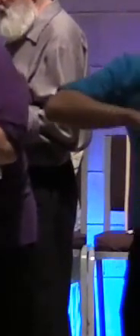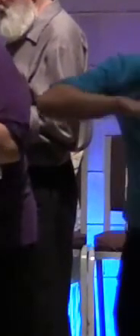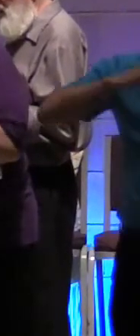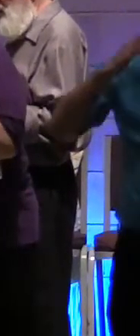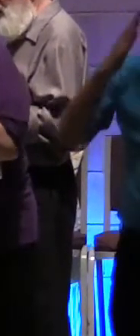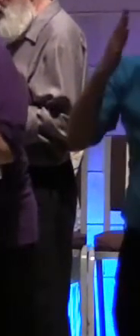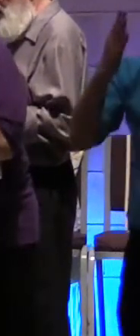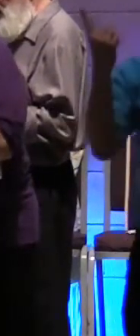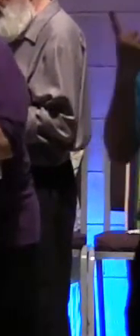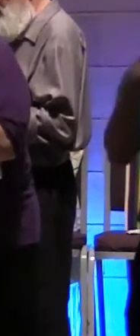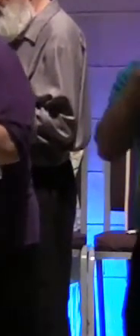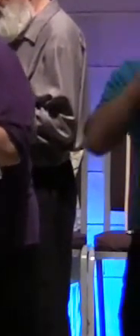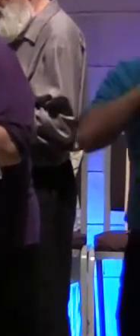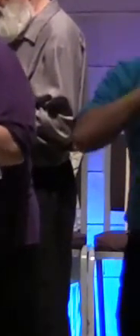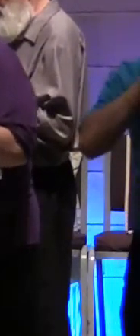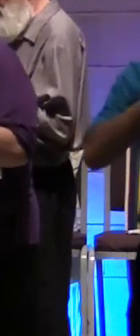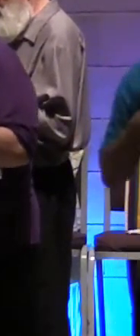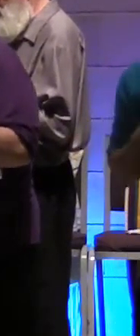no, there's something inside so